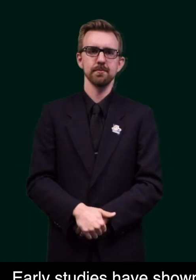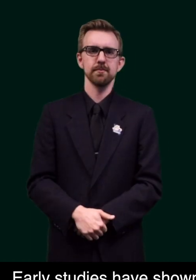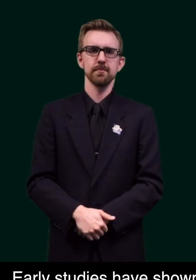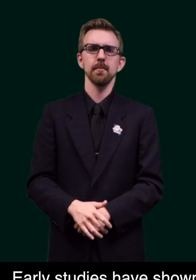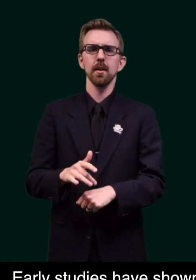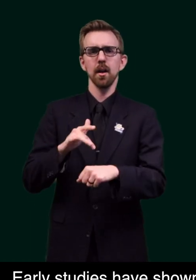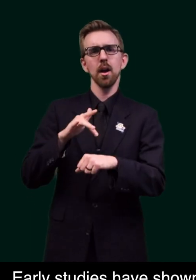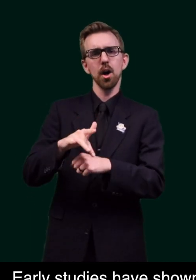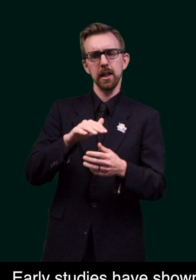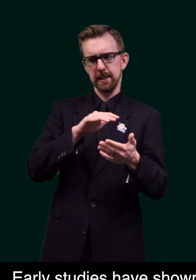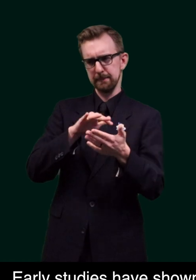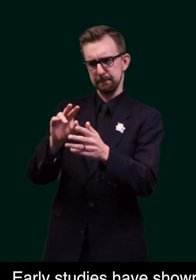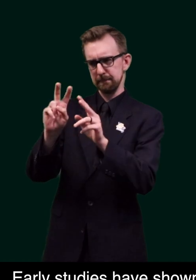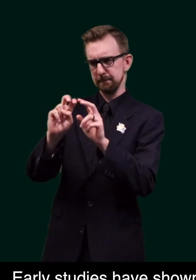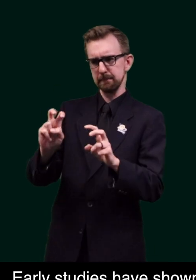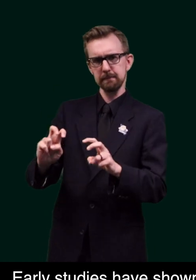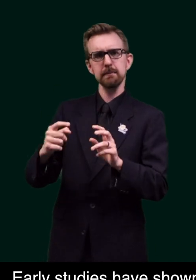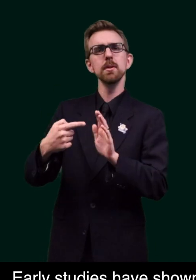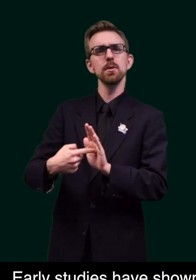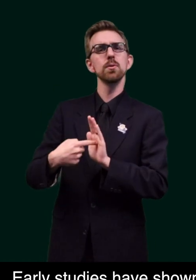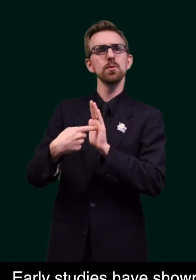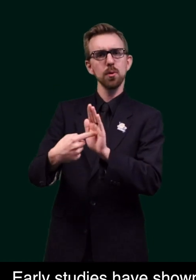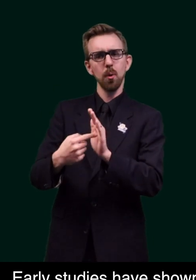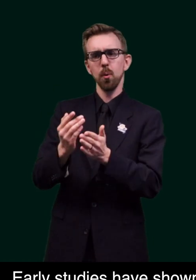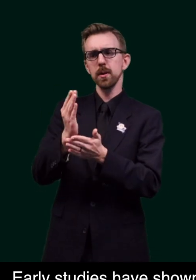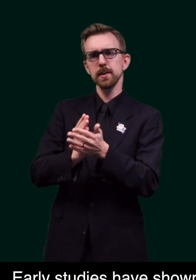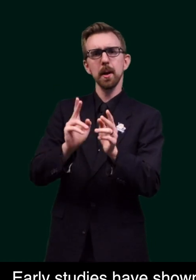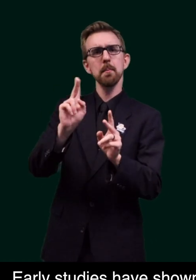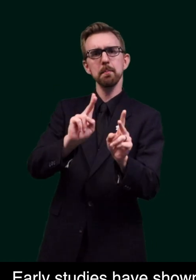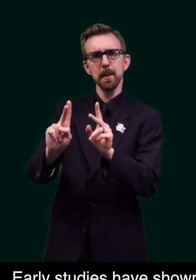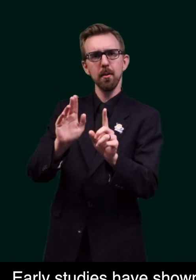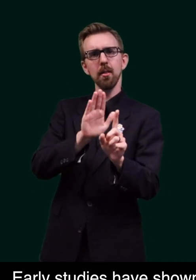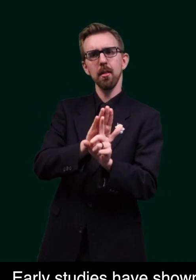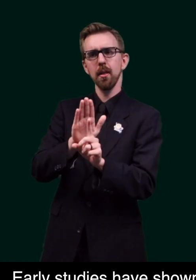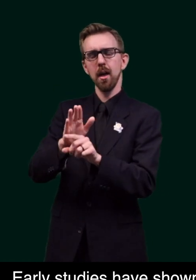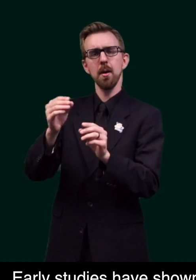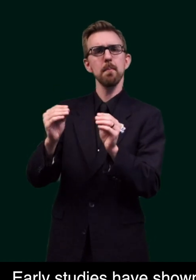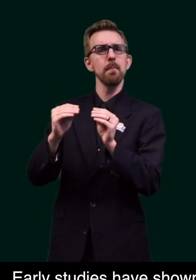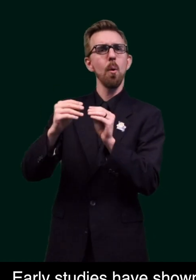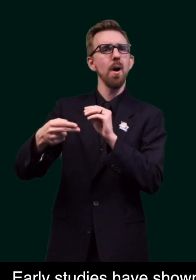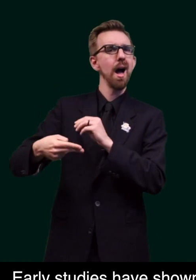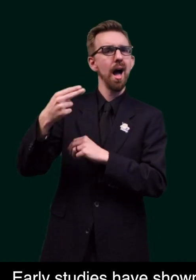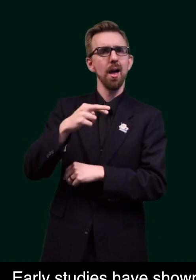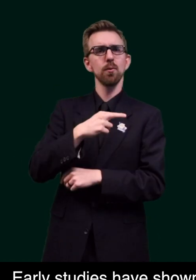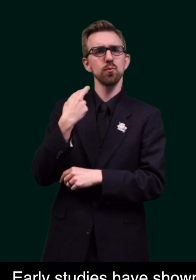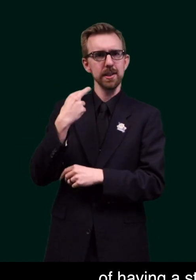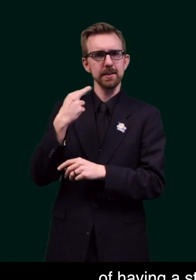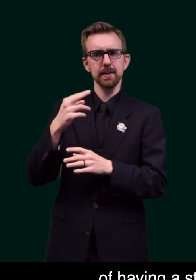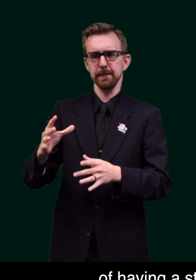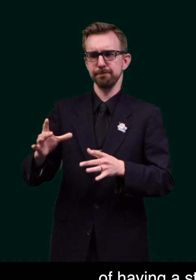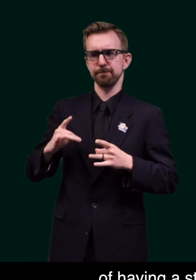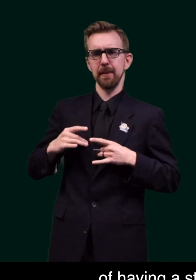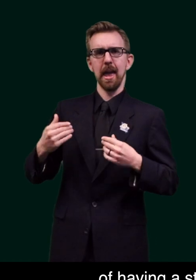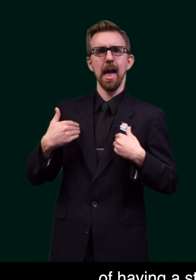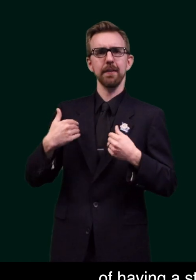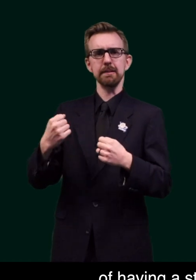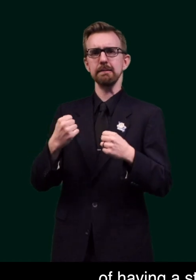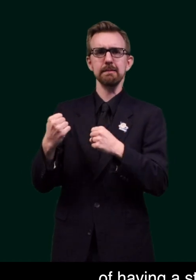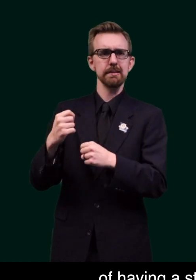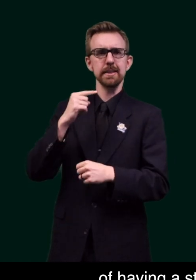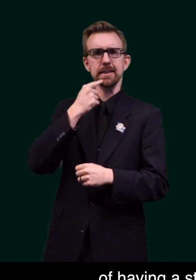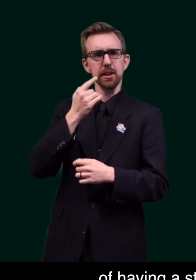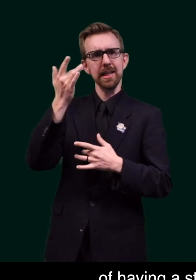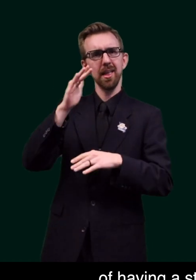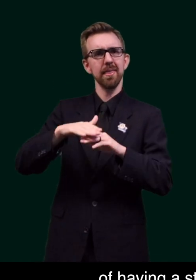Early studies have shown that some people are at a higher risk of having a stronger illness than